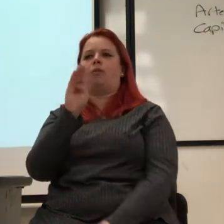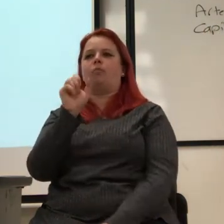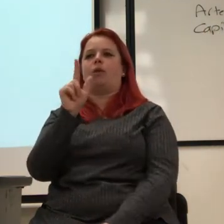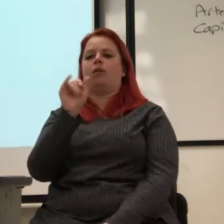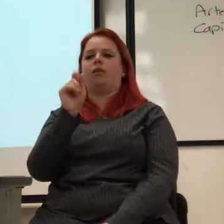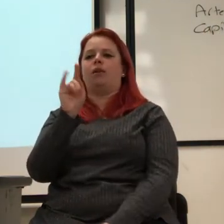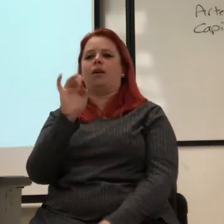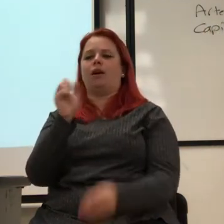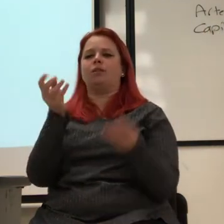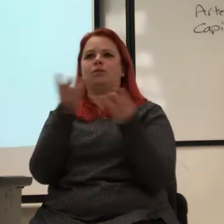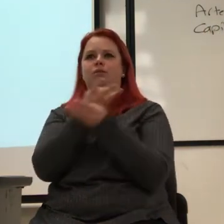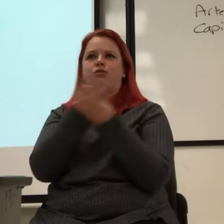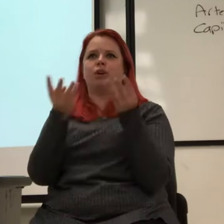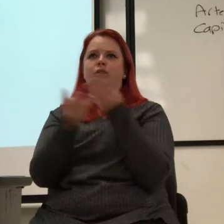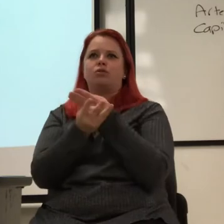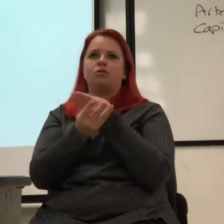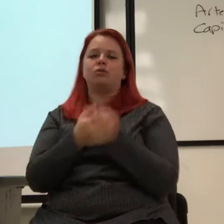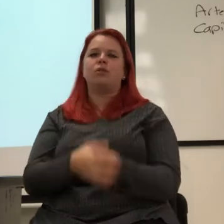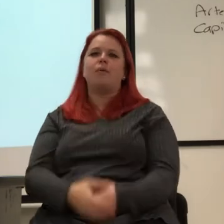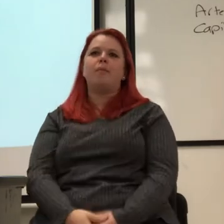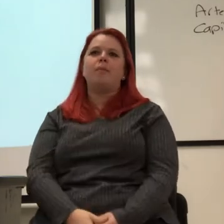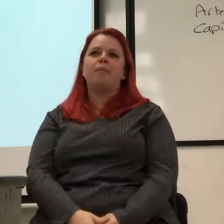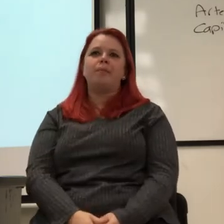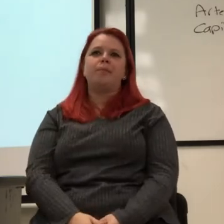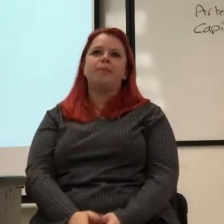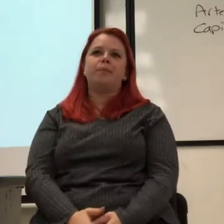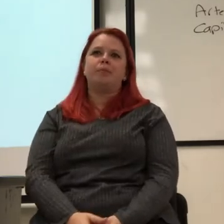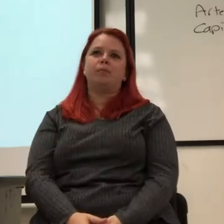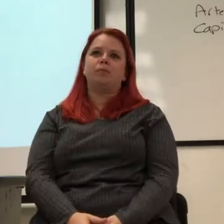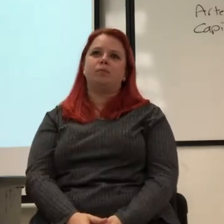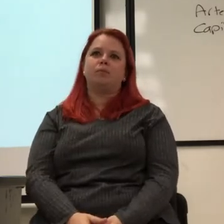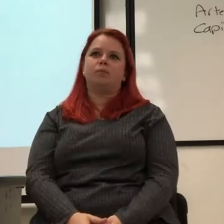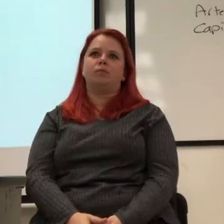I'll just call them an exchange medium.